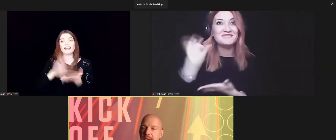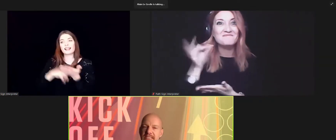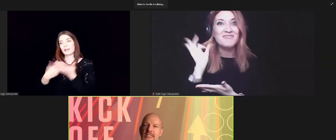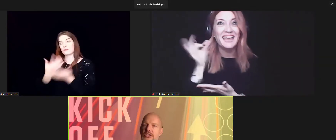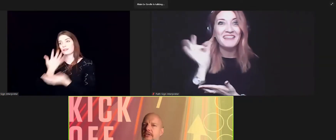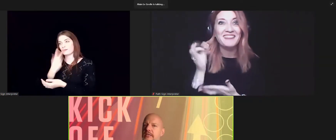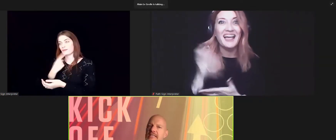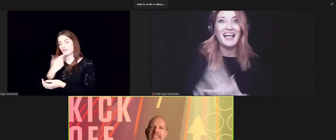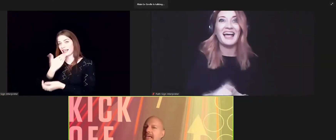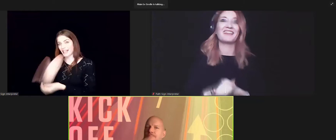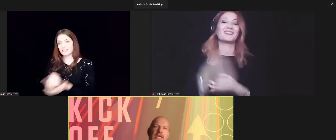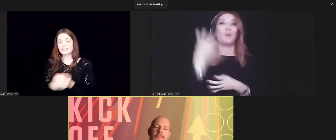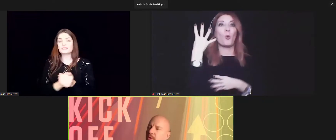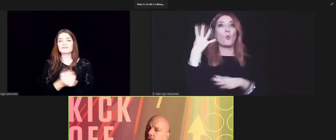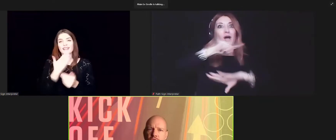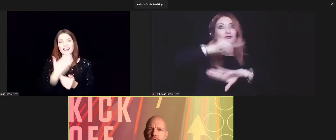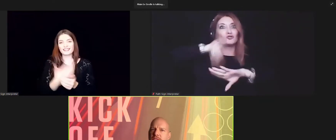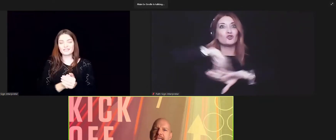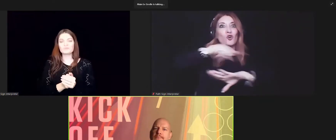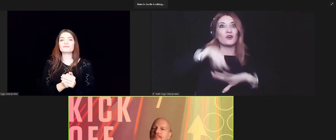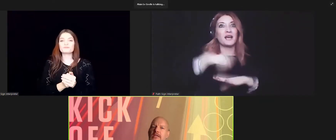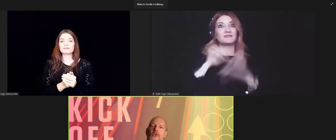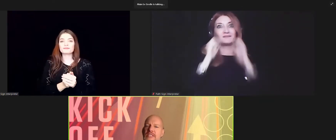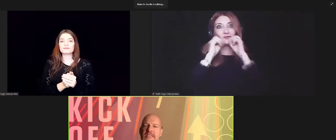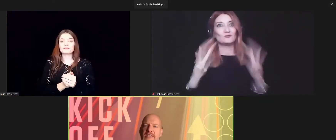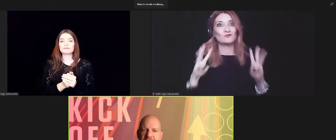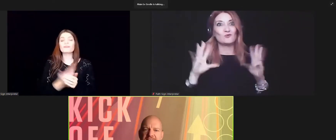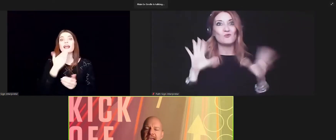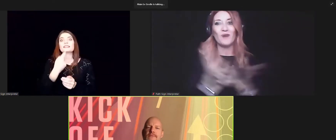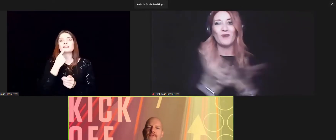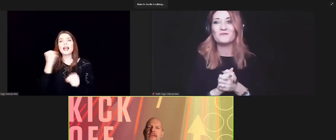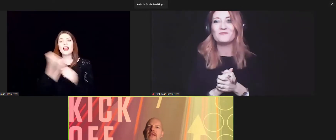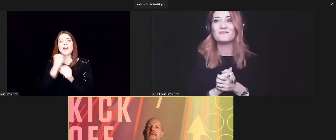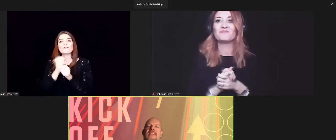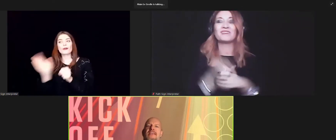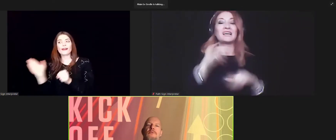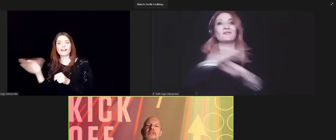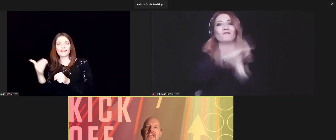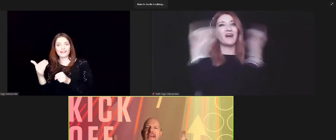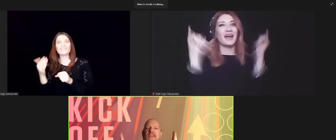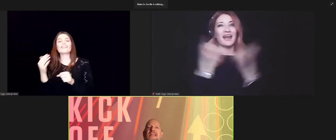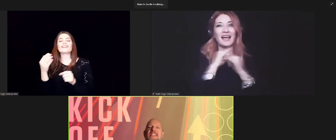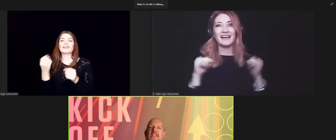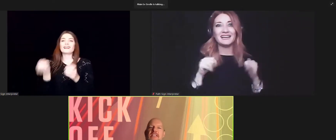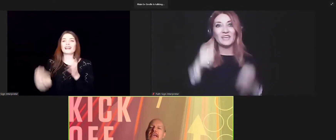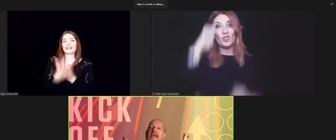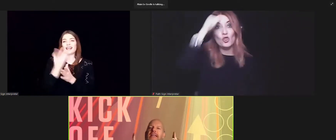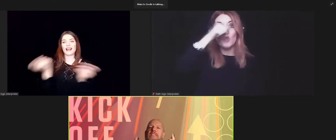you an amazing Sunday. Tag people also. They can put their goals and targets, everything. Thank you so much. Have